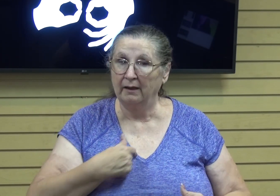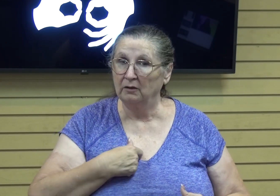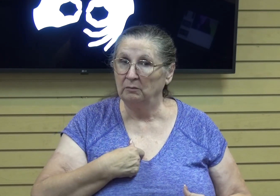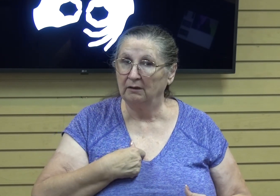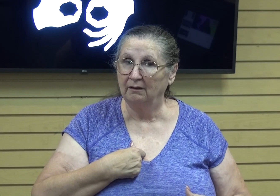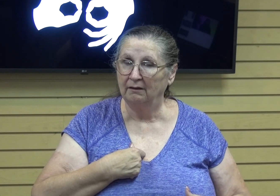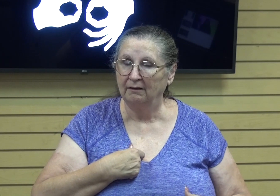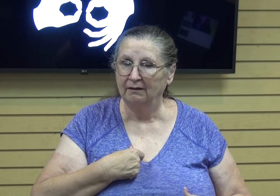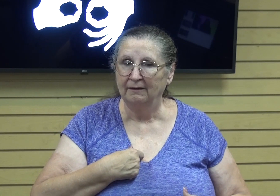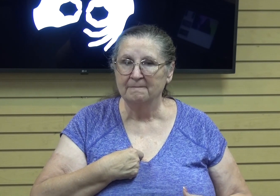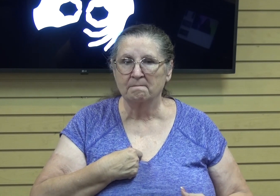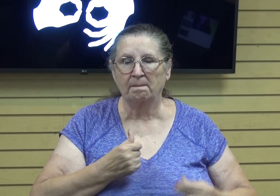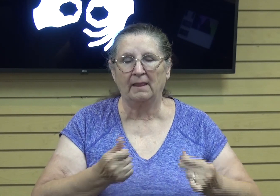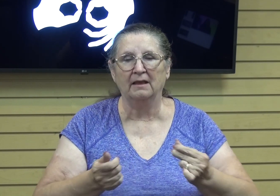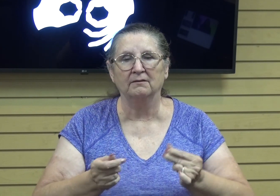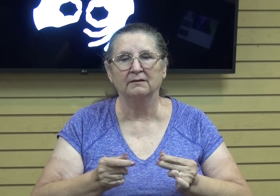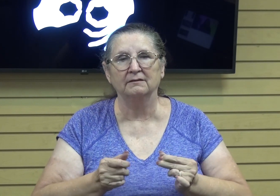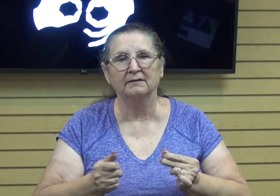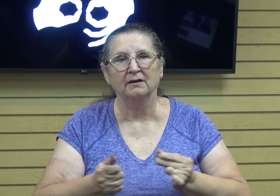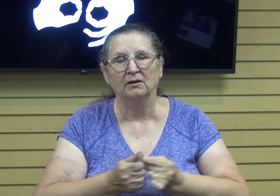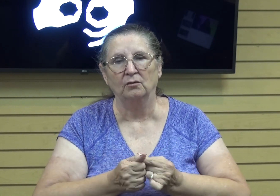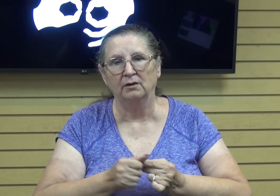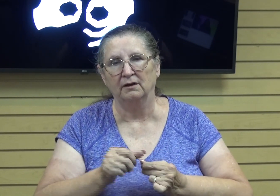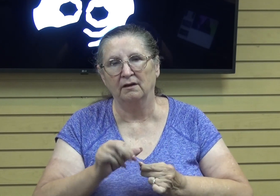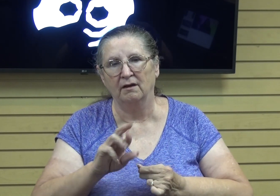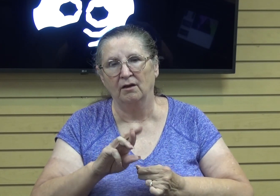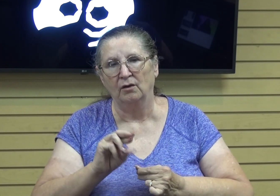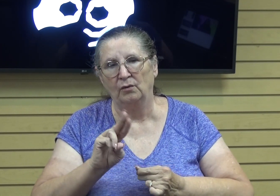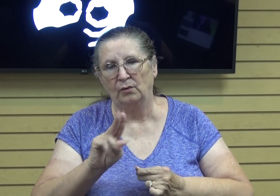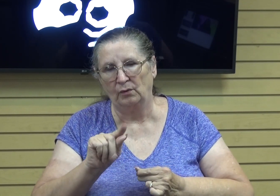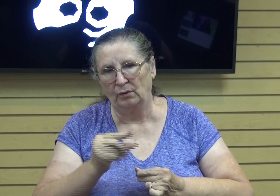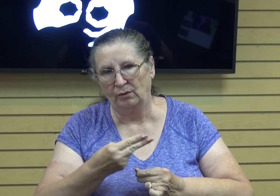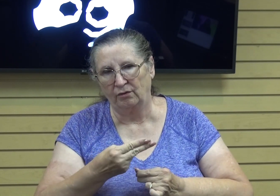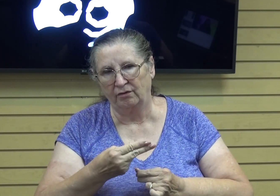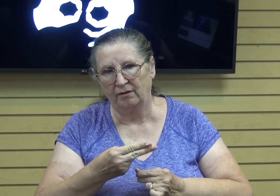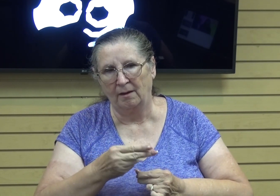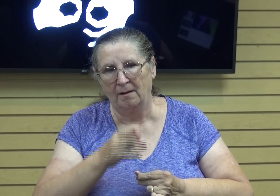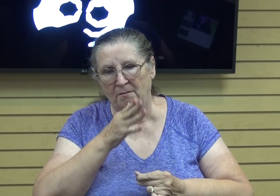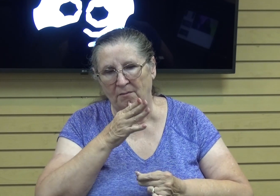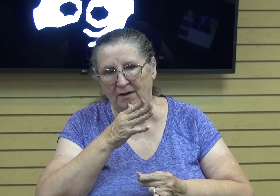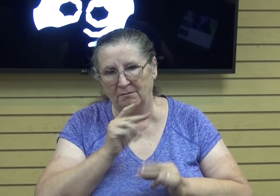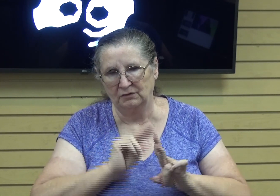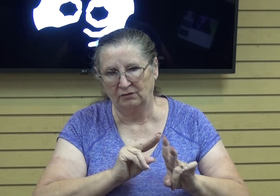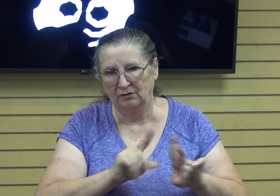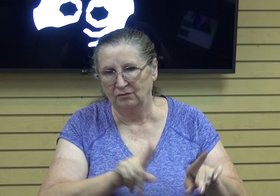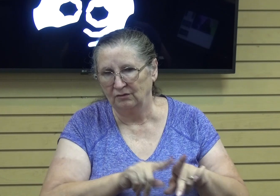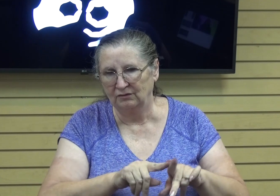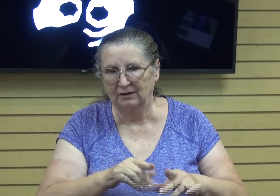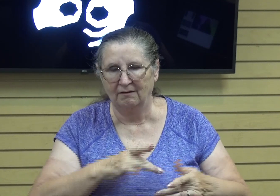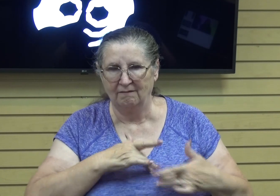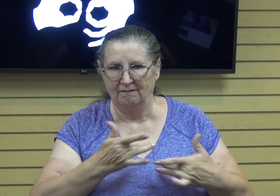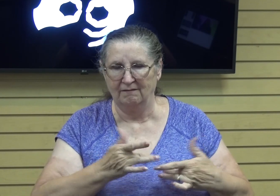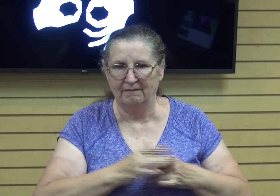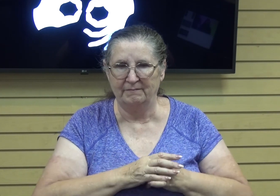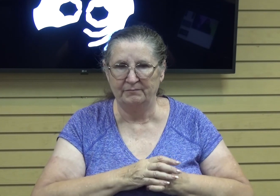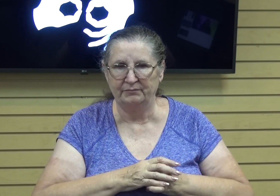Ruth's mom's funeral, same feeling. So it's just been all